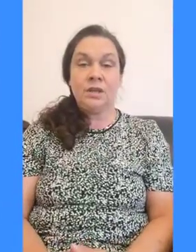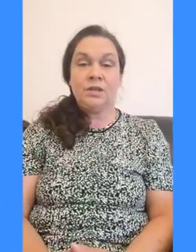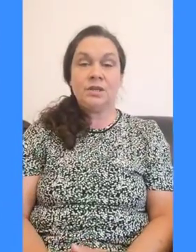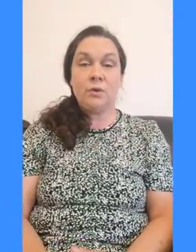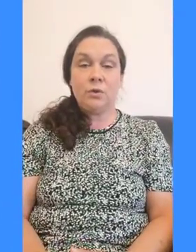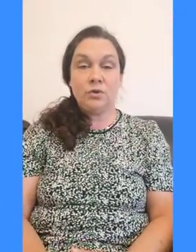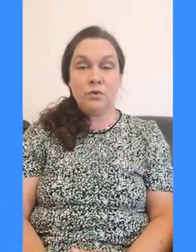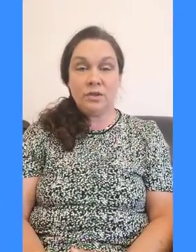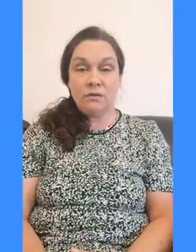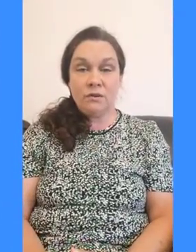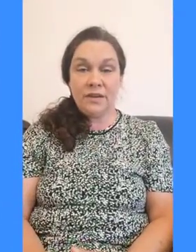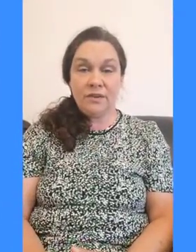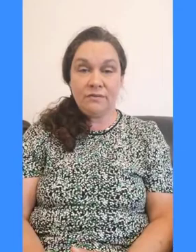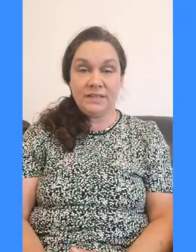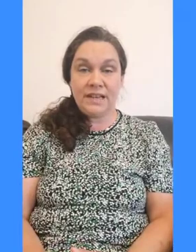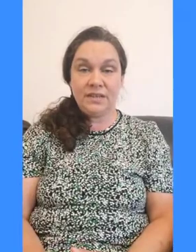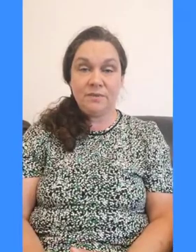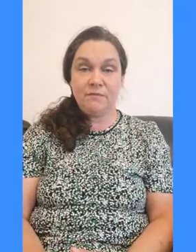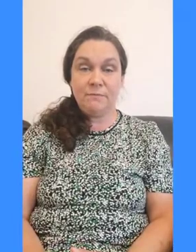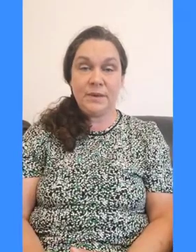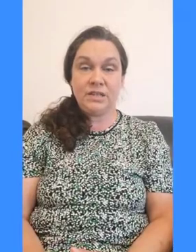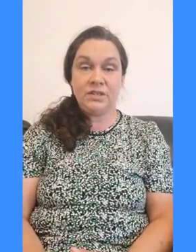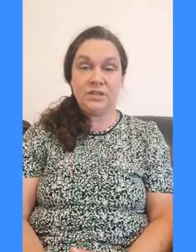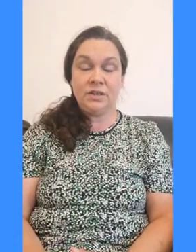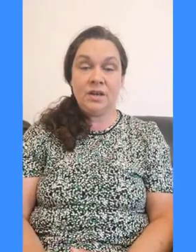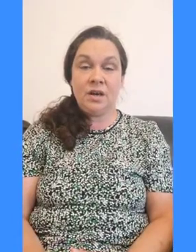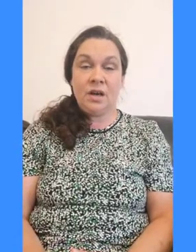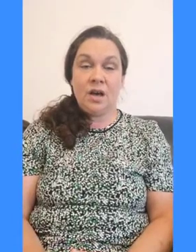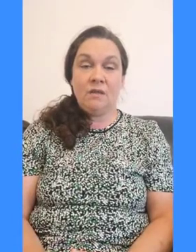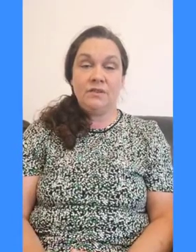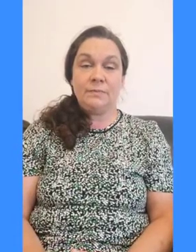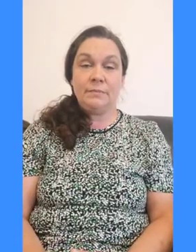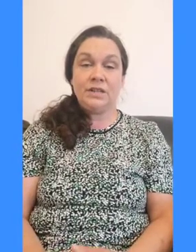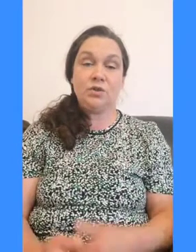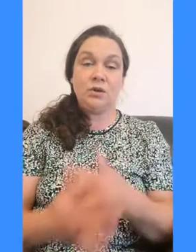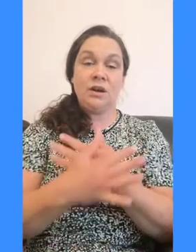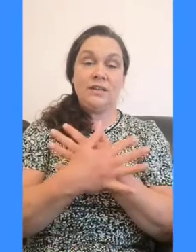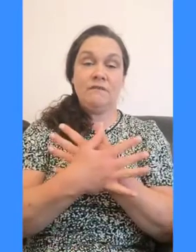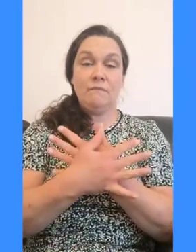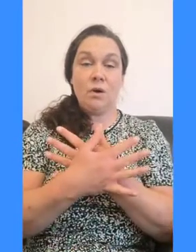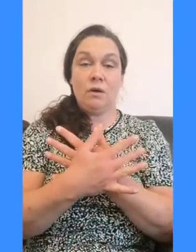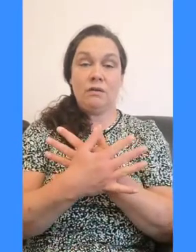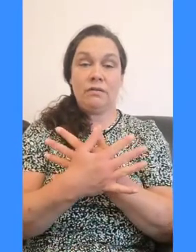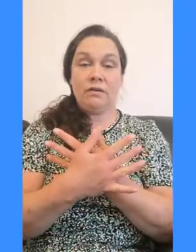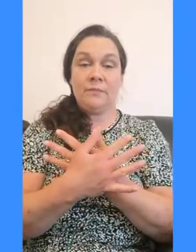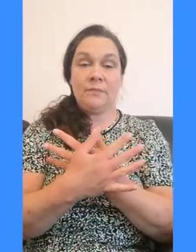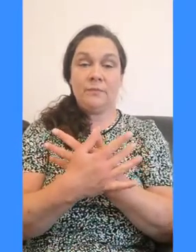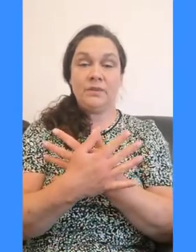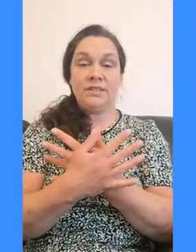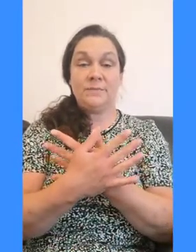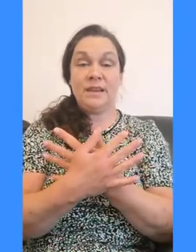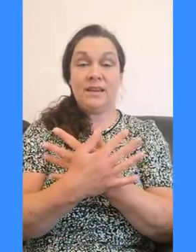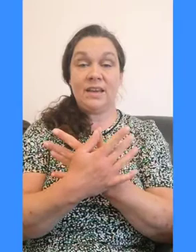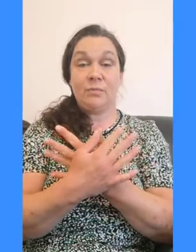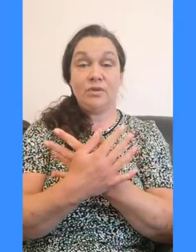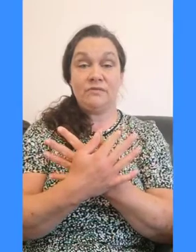So I was also lucky enough to take some pictures of a special kind of moth, which is a bit like a